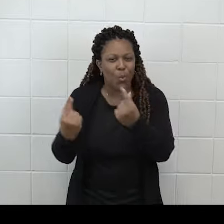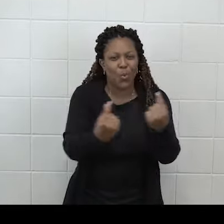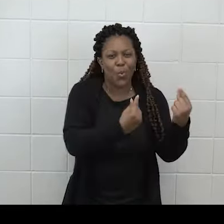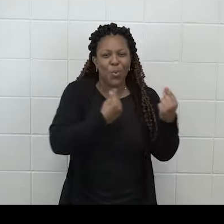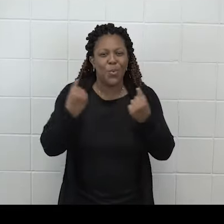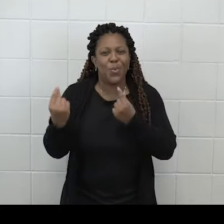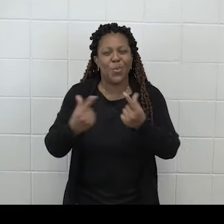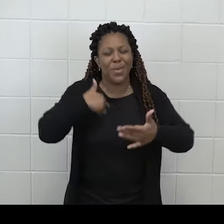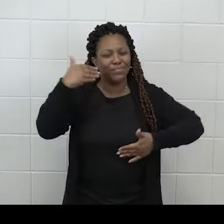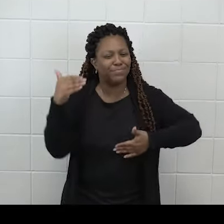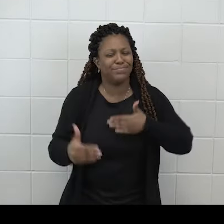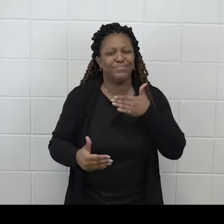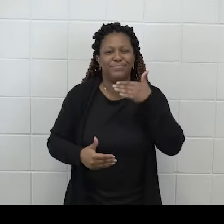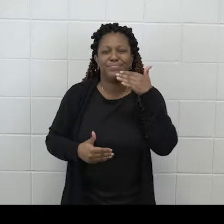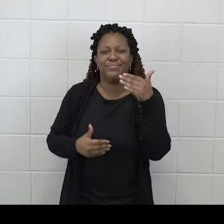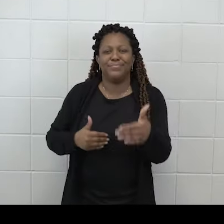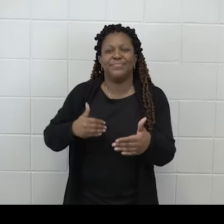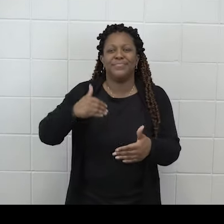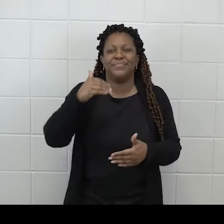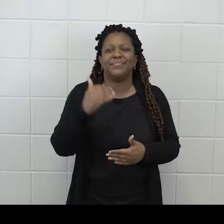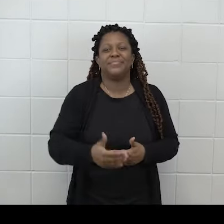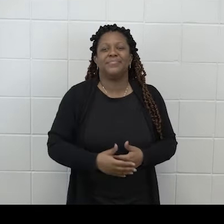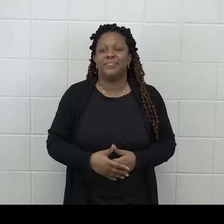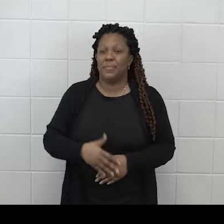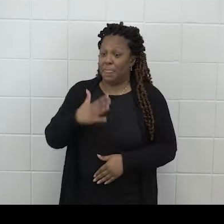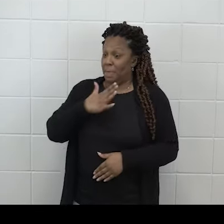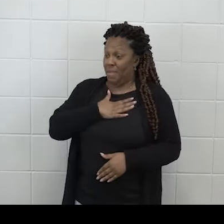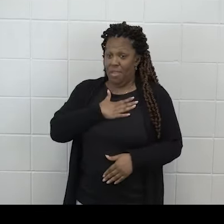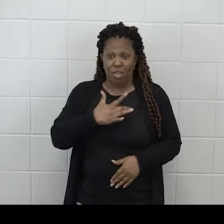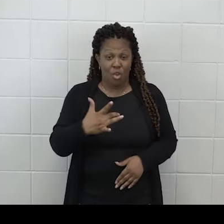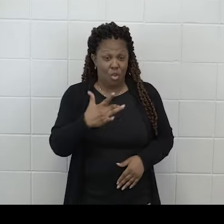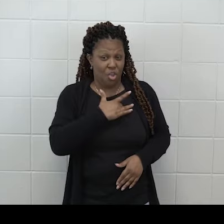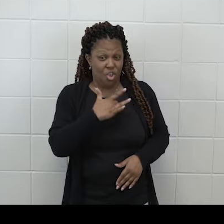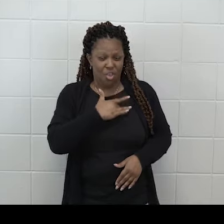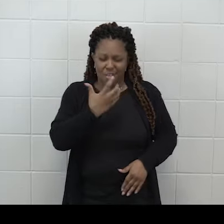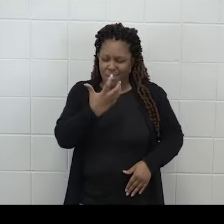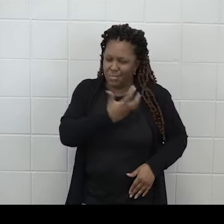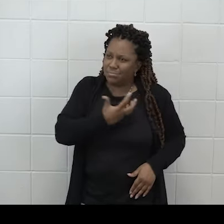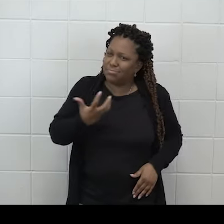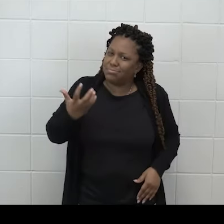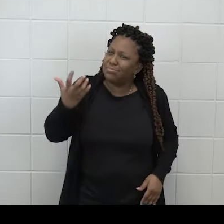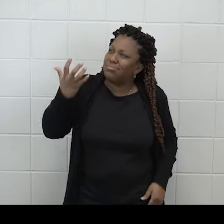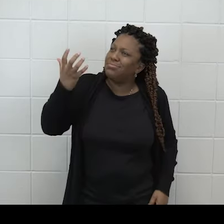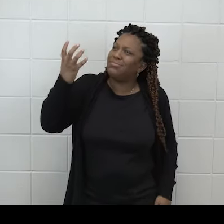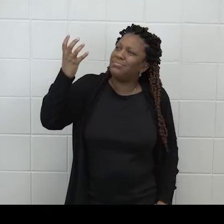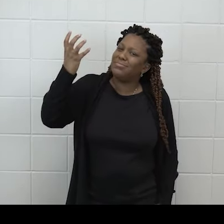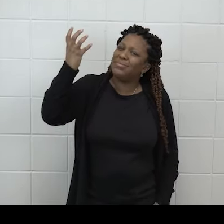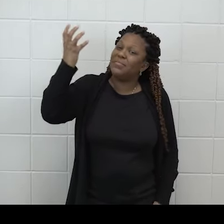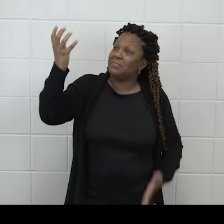can use me. So take my heart and take